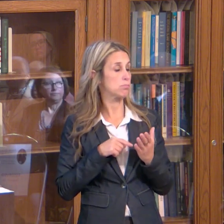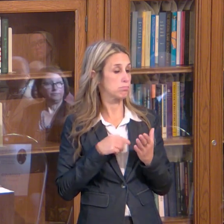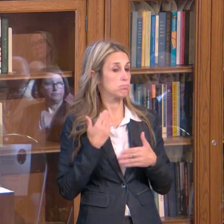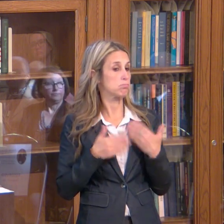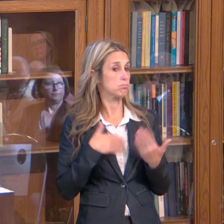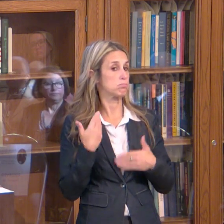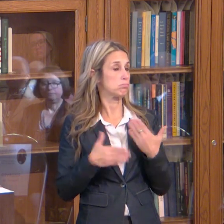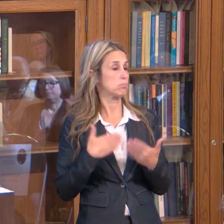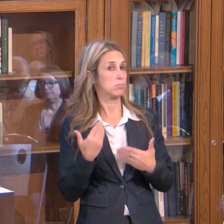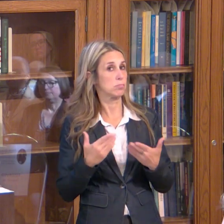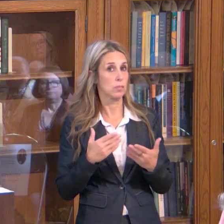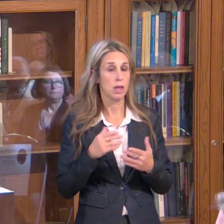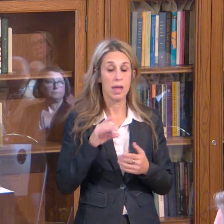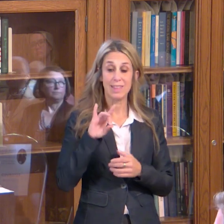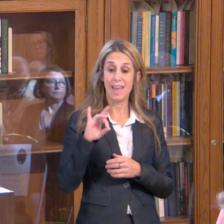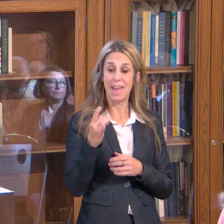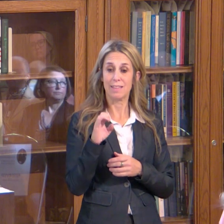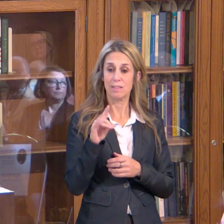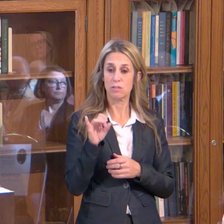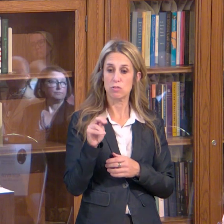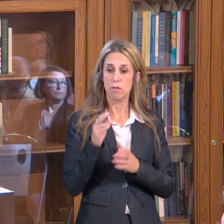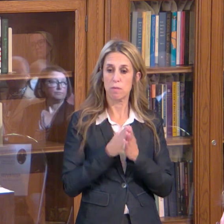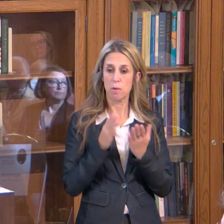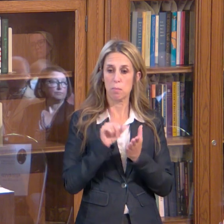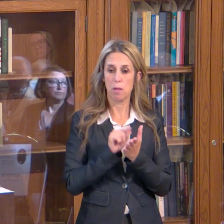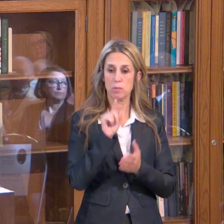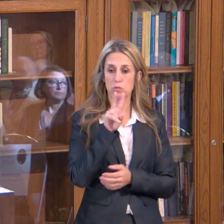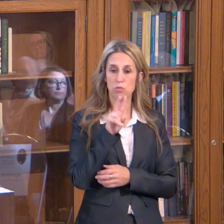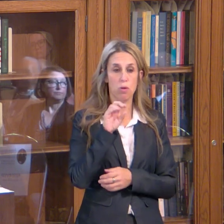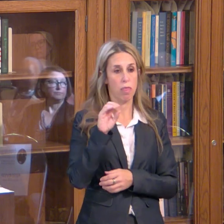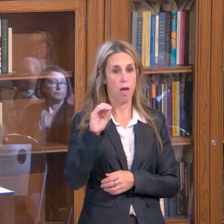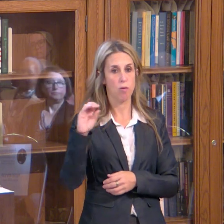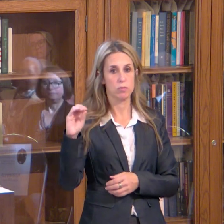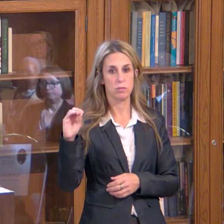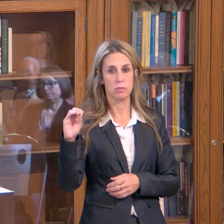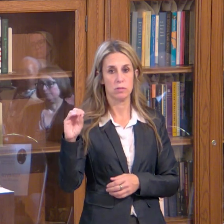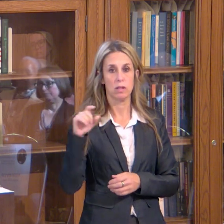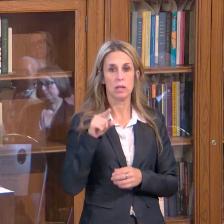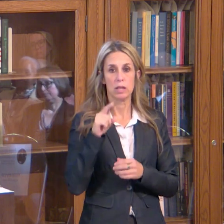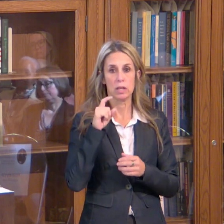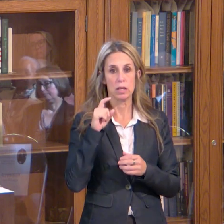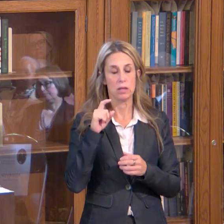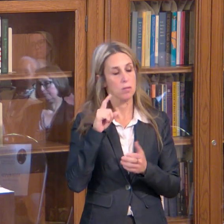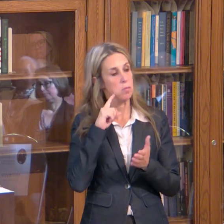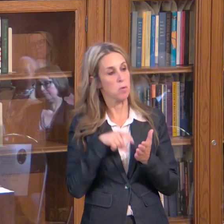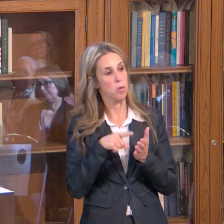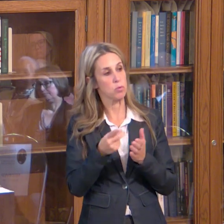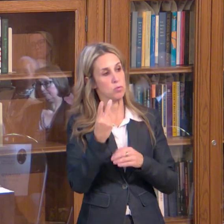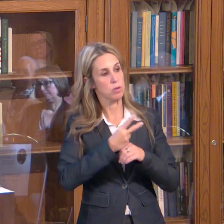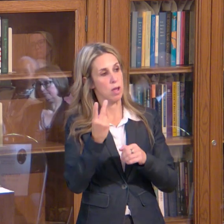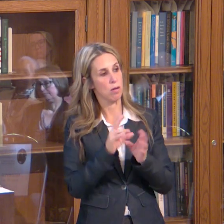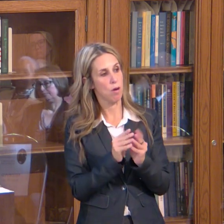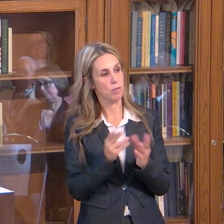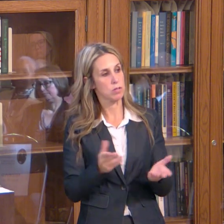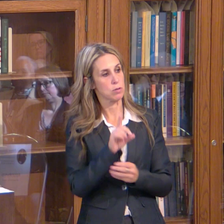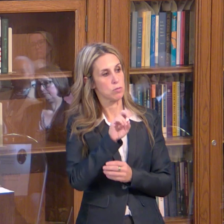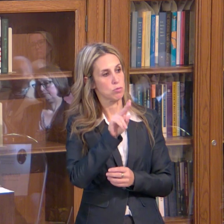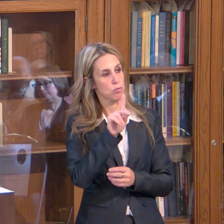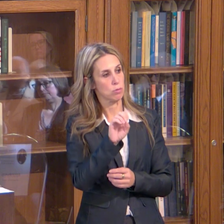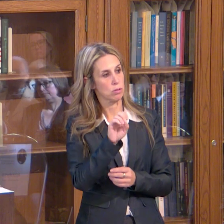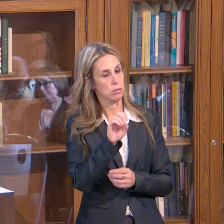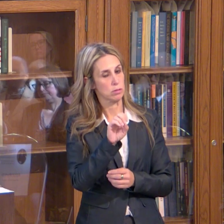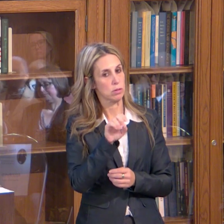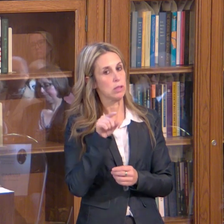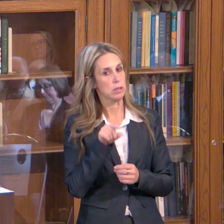the eighth edition of the book published in 2000 he noted the two-day conference here at Duke